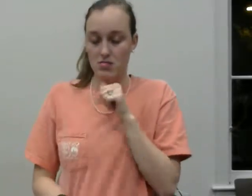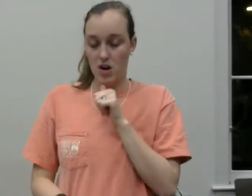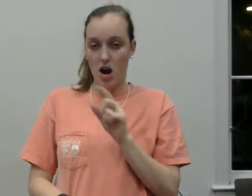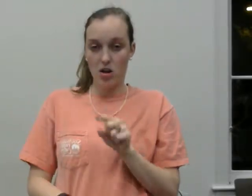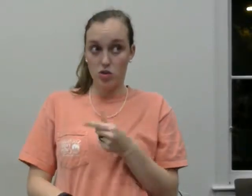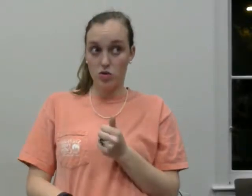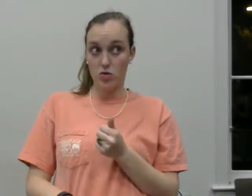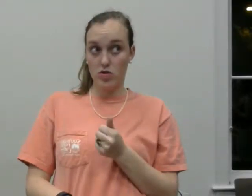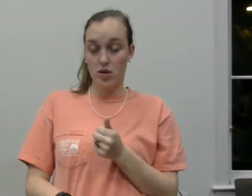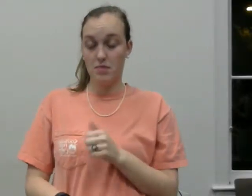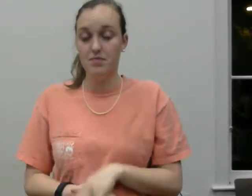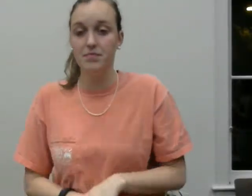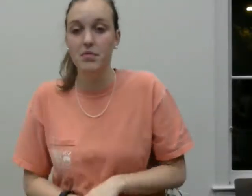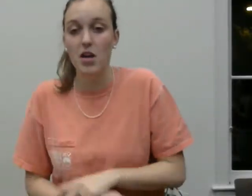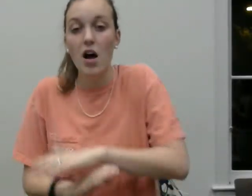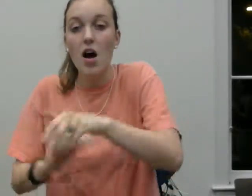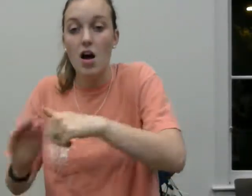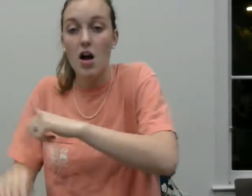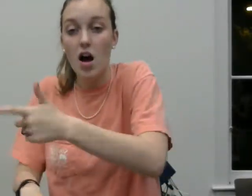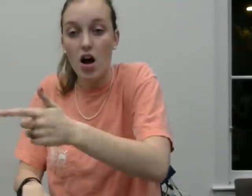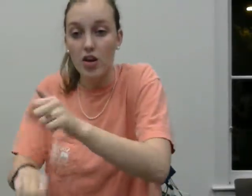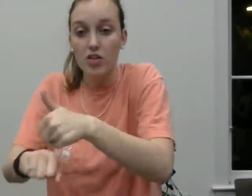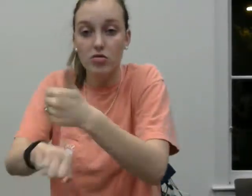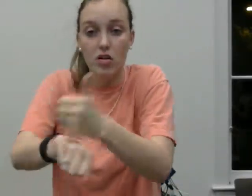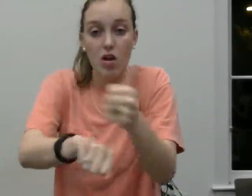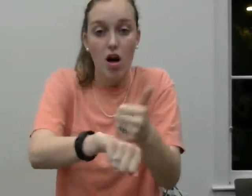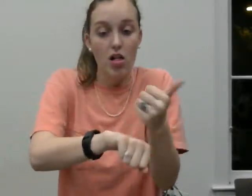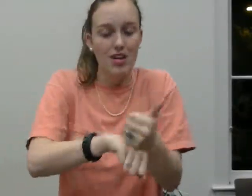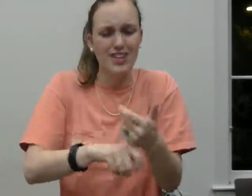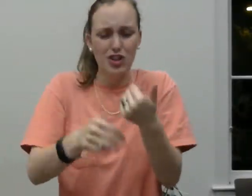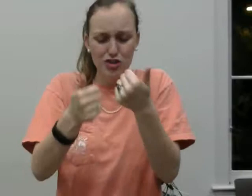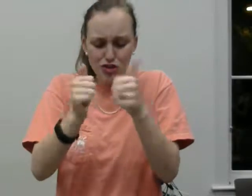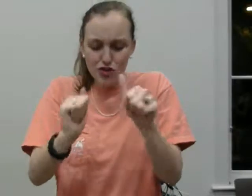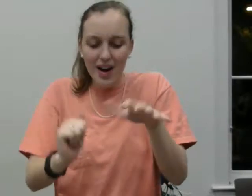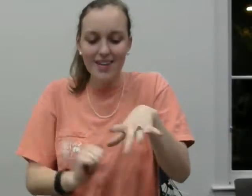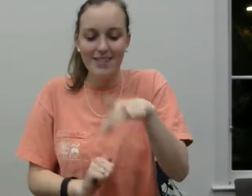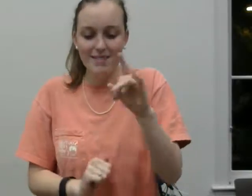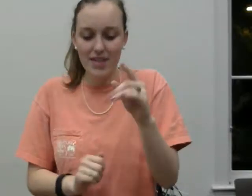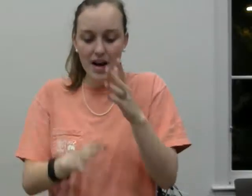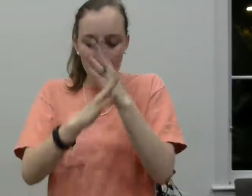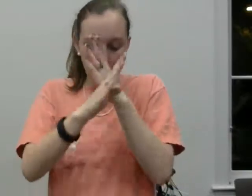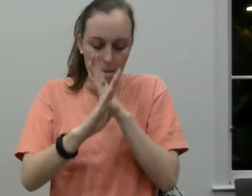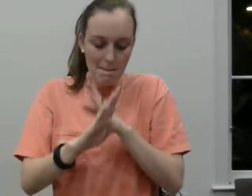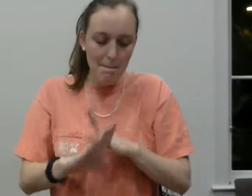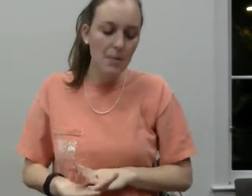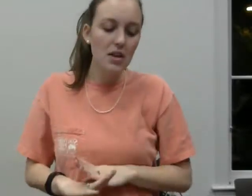meet in Philadelphia, and they try and find a peaceful solution. The Intolerable Acts have been passed. Things are getting out of hand. They say,